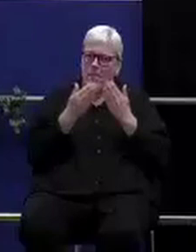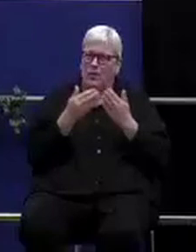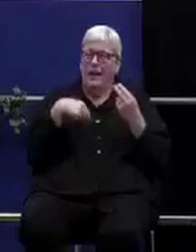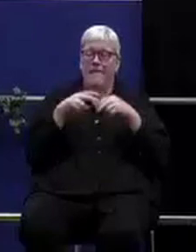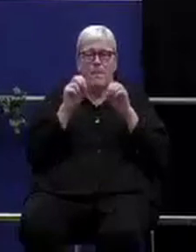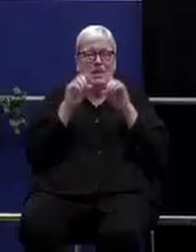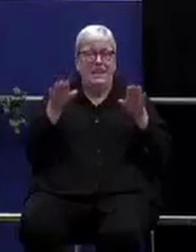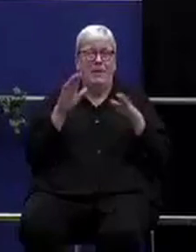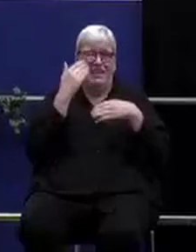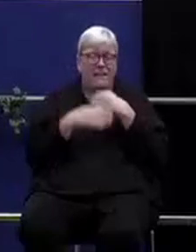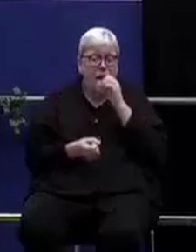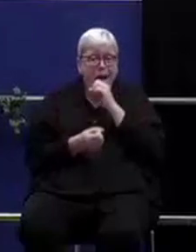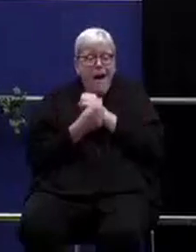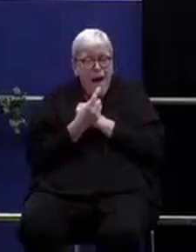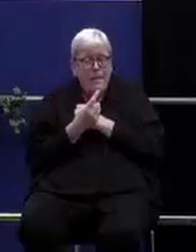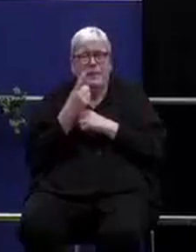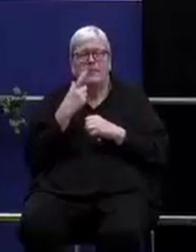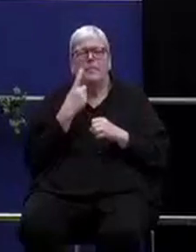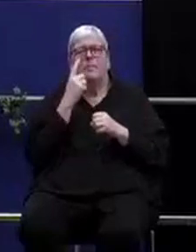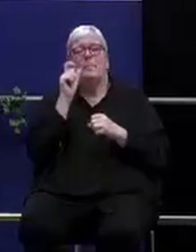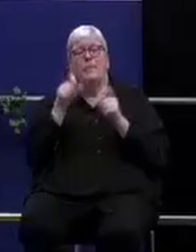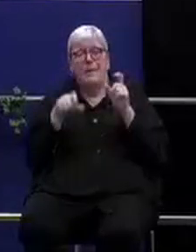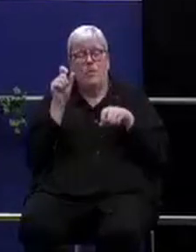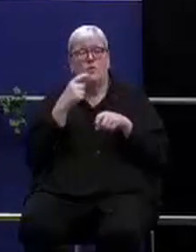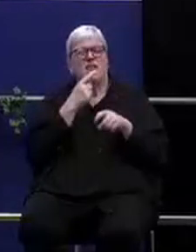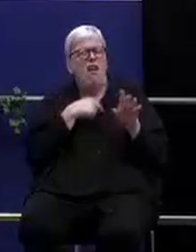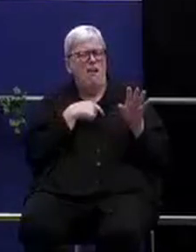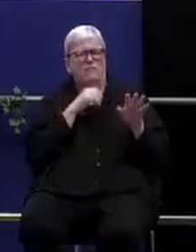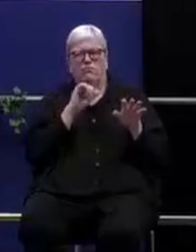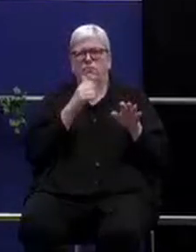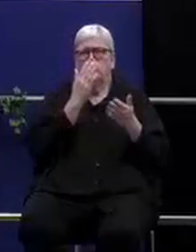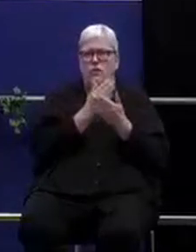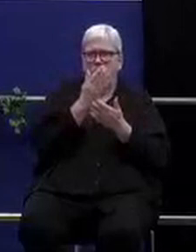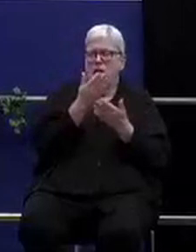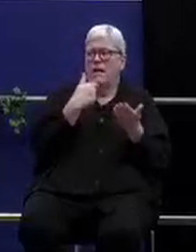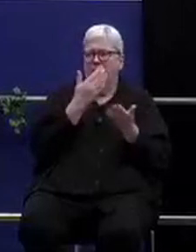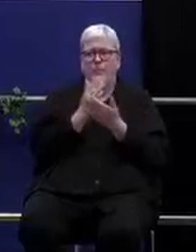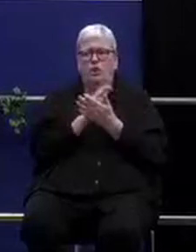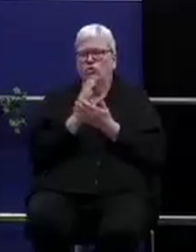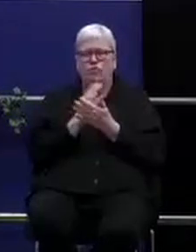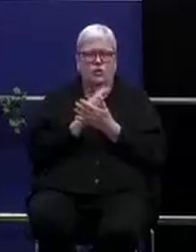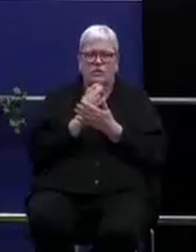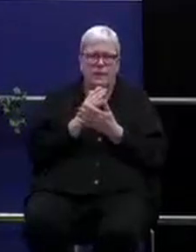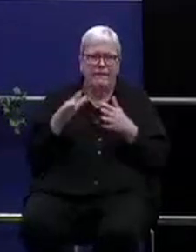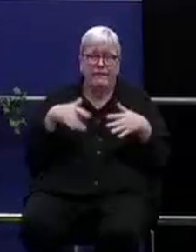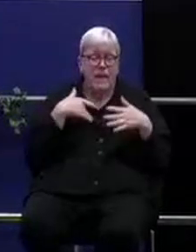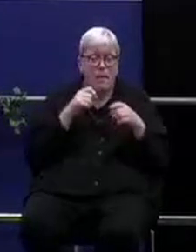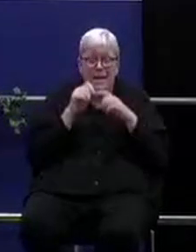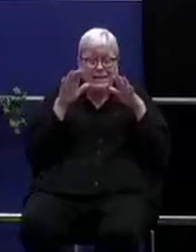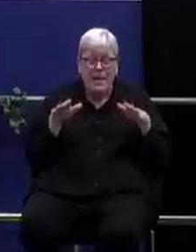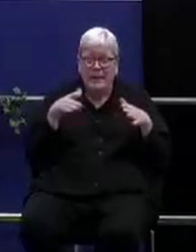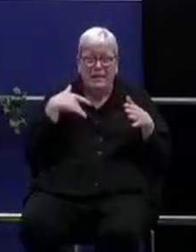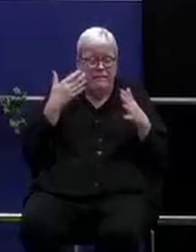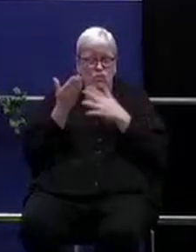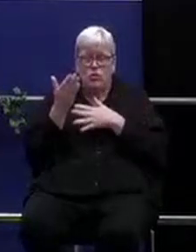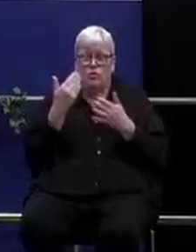happened, maybe people would have questioned the existence more. I'm not sure. I mean, I felt it could easily have happened, but yeah, the pandemic